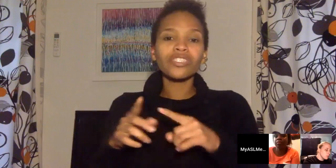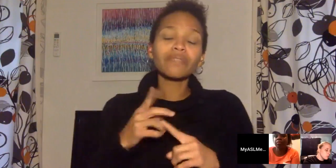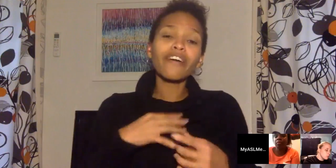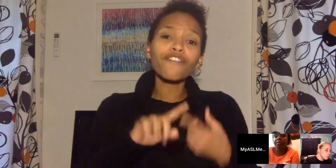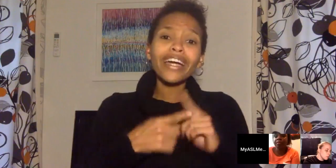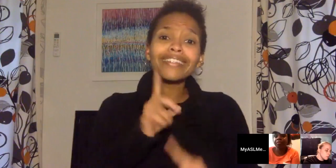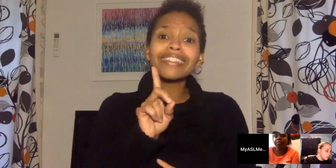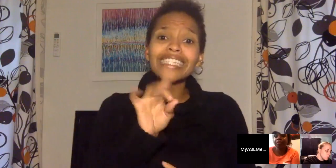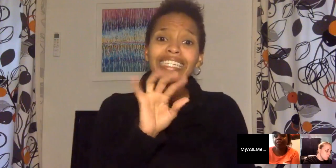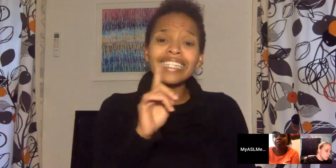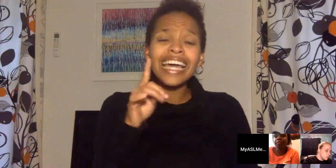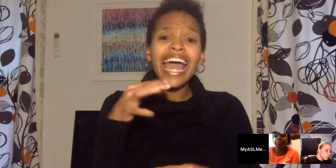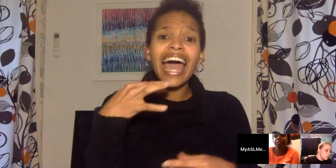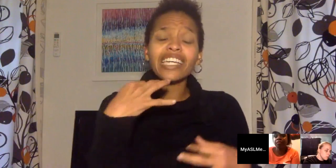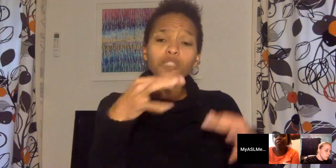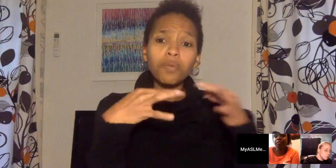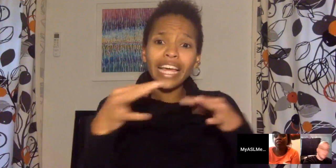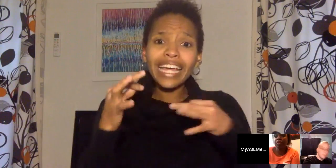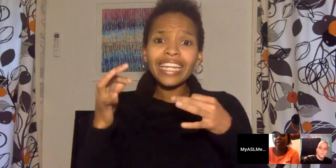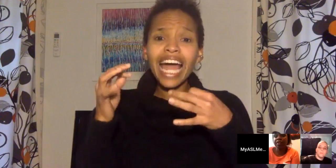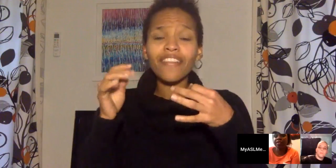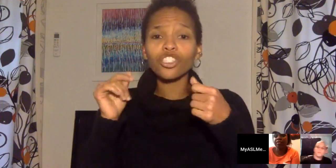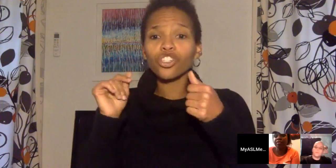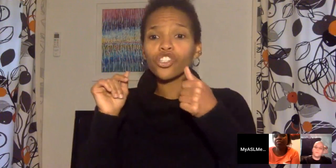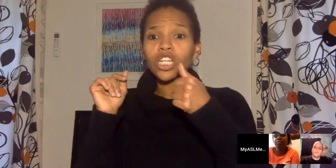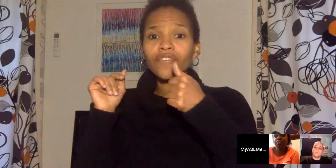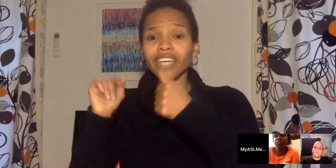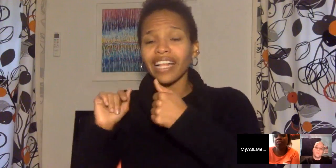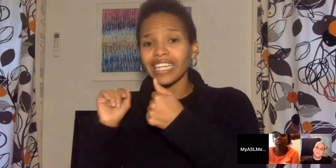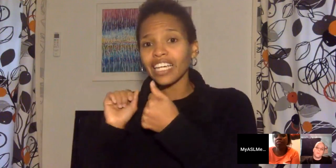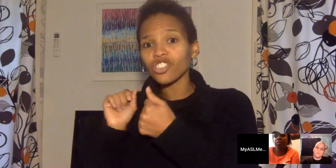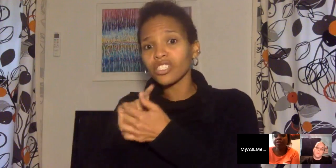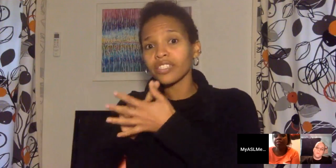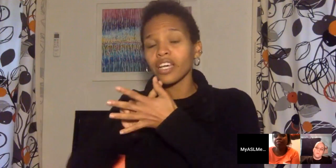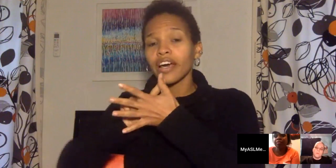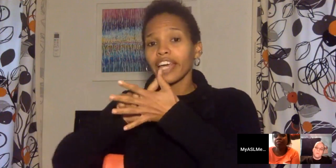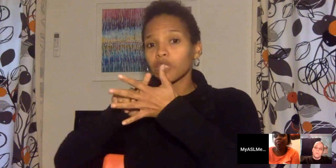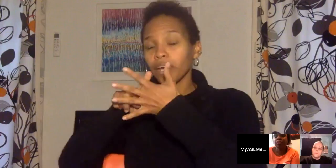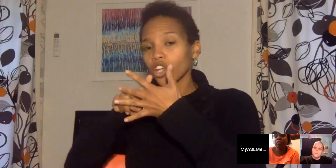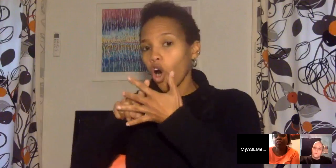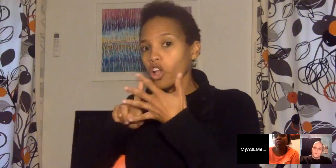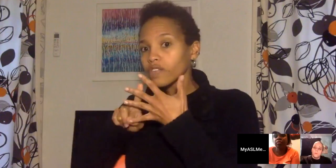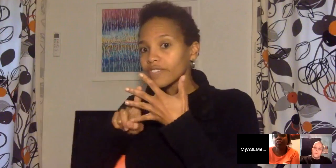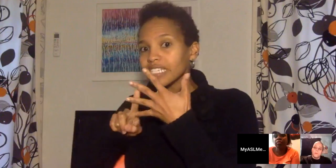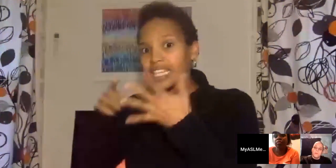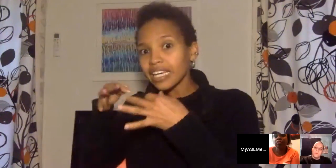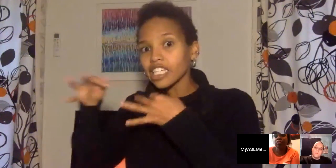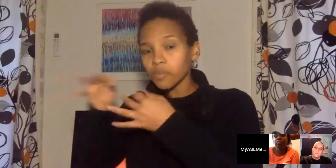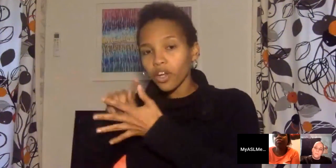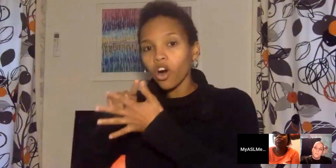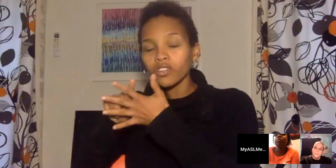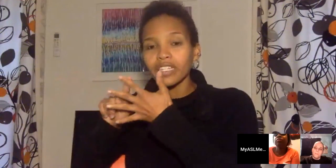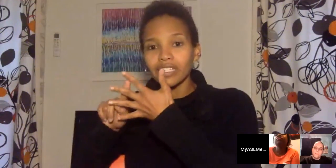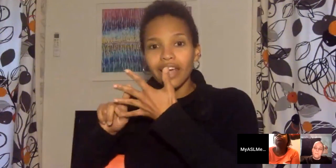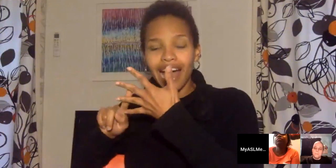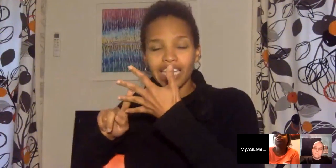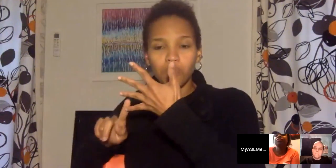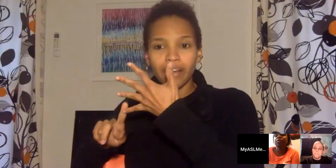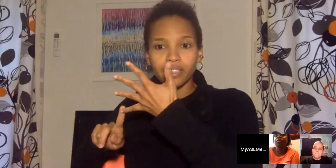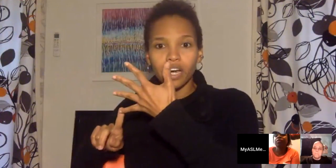my friend did explain, and then she shifts slightly and she says, explained all of these things, explained all of these aspects